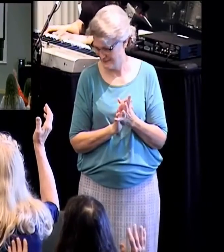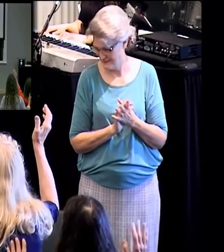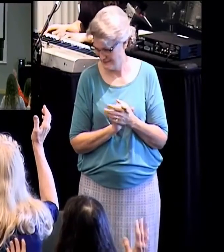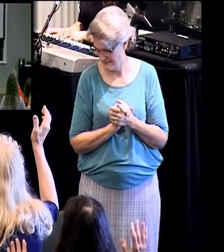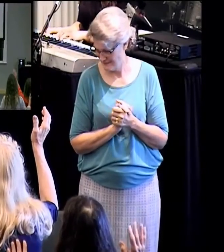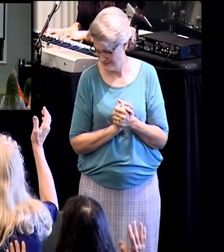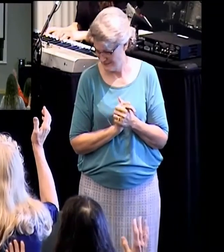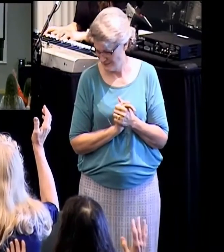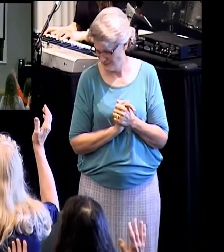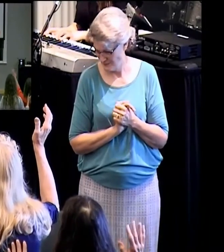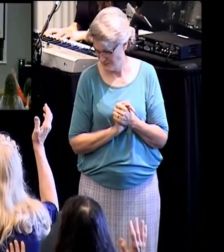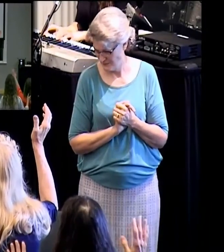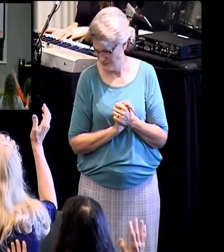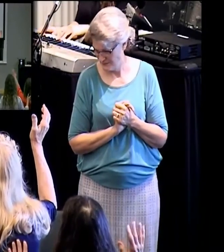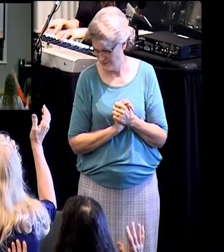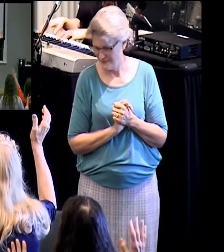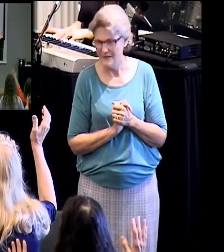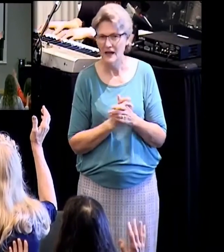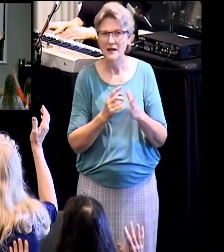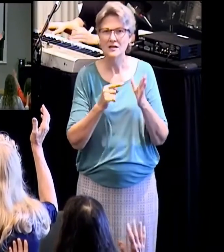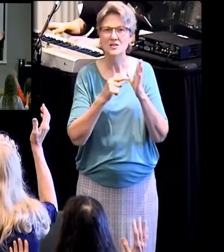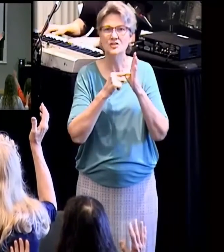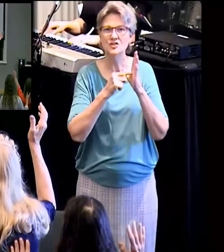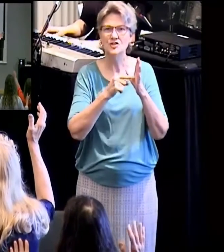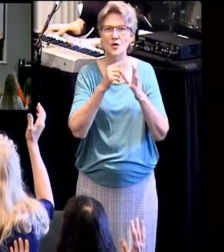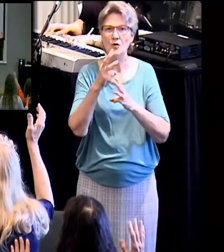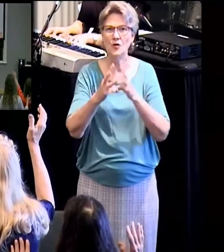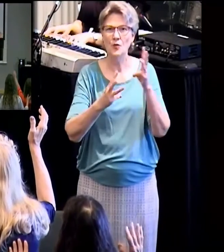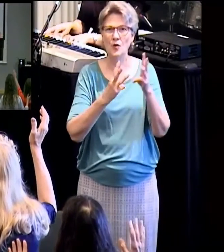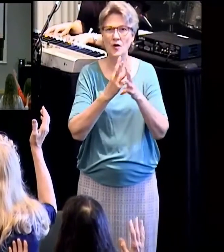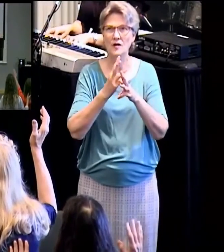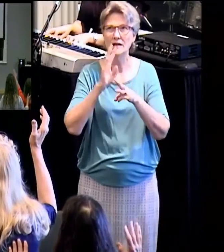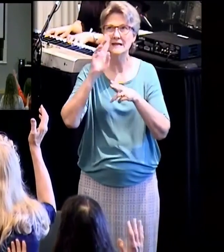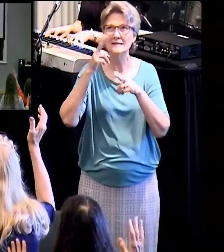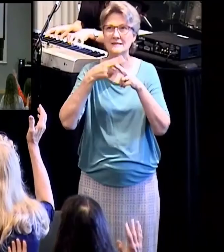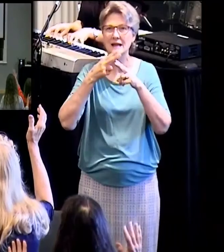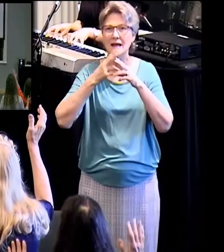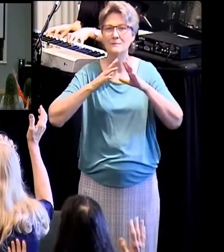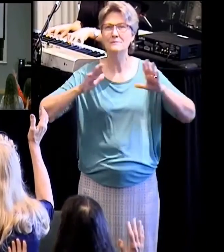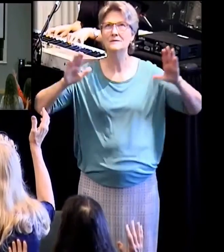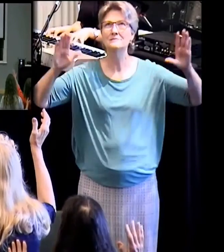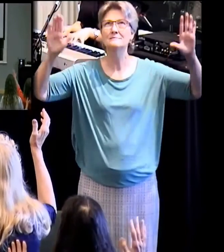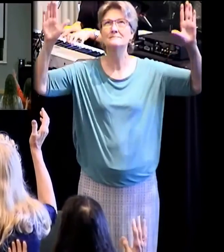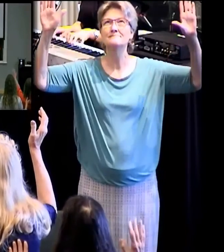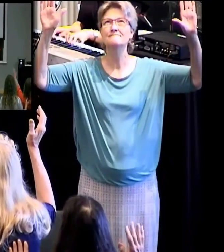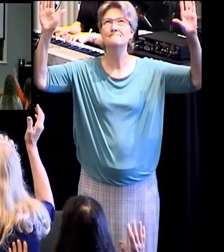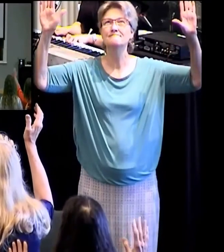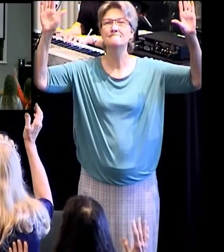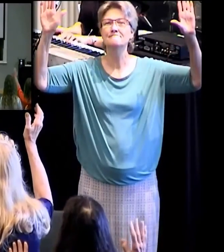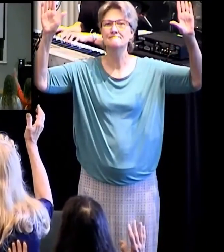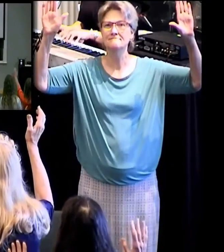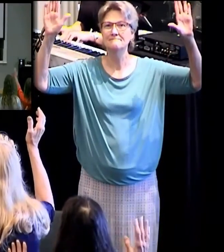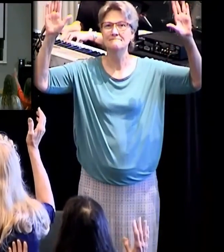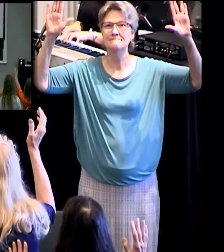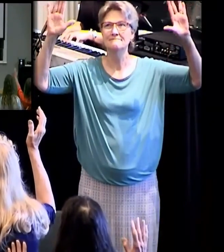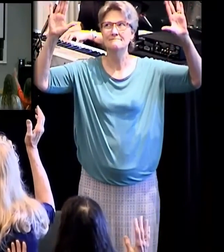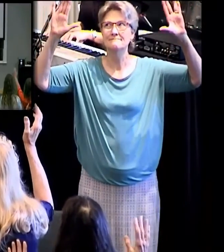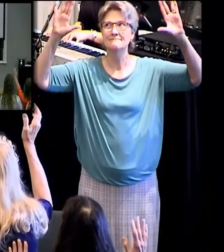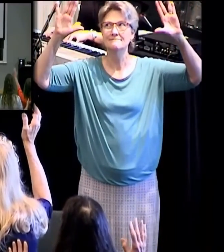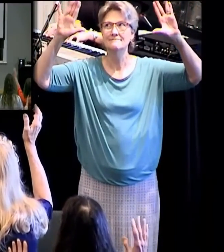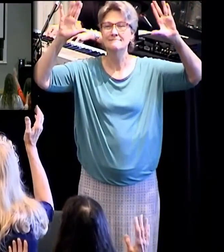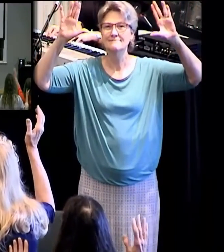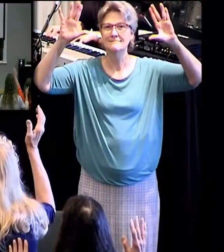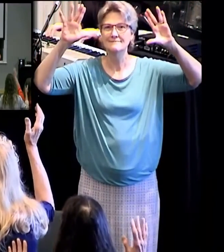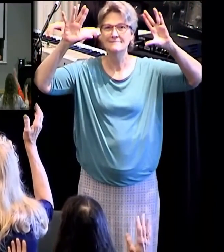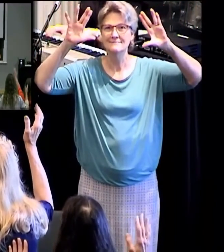Oh, Jesus. Jesus, Jesus, Jesus. Every disease must bow.